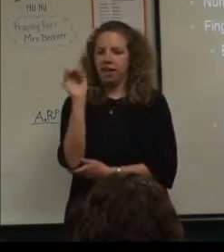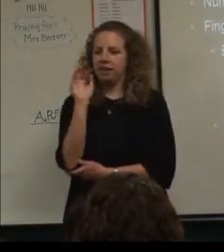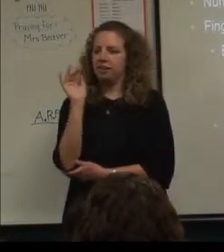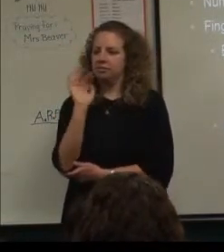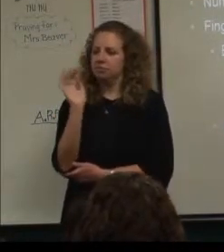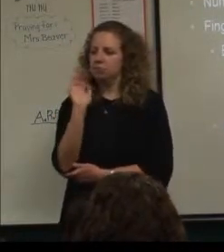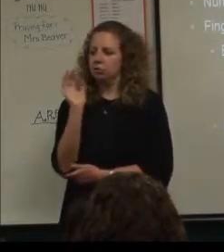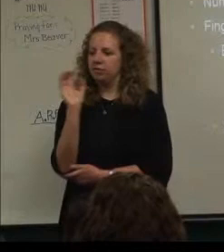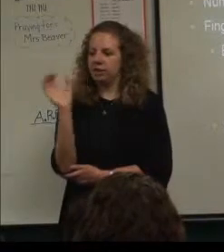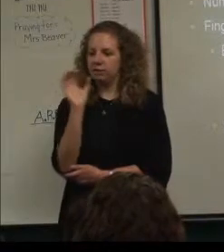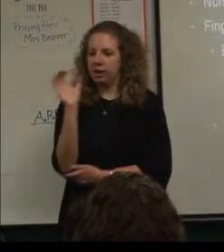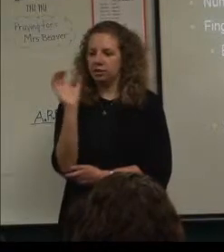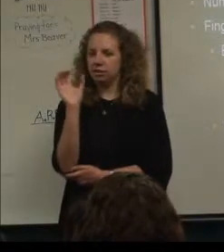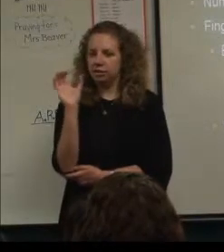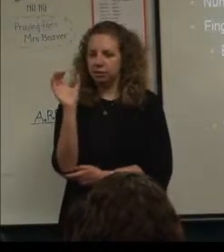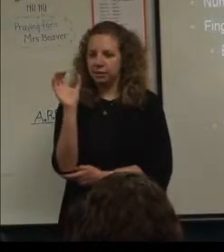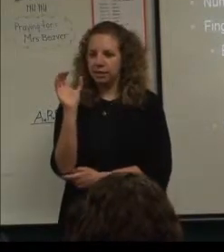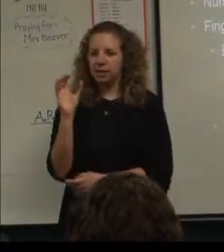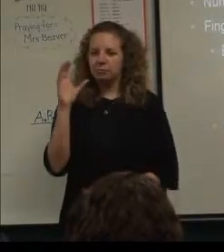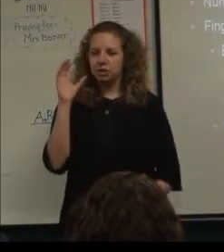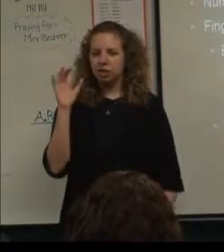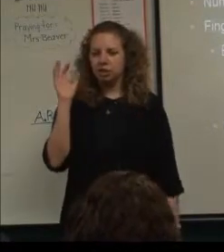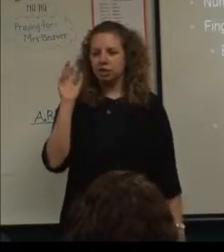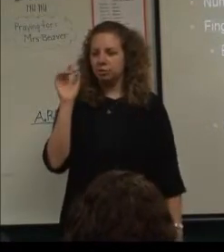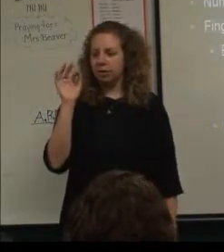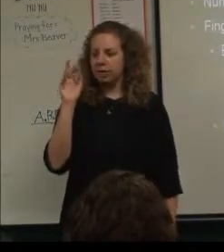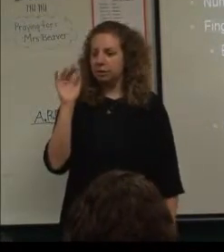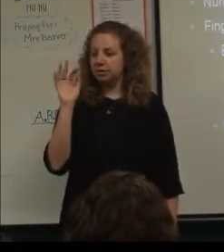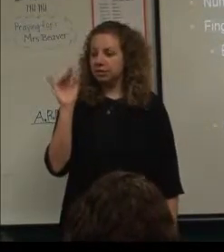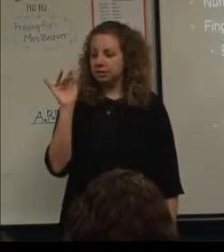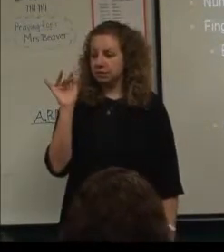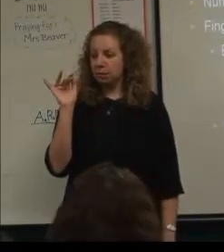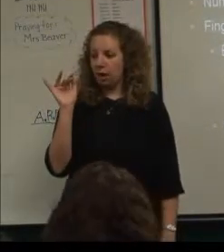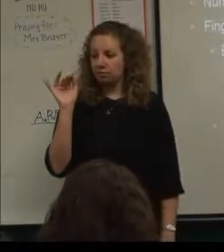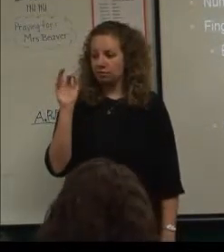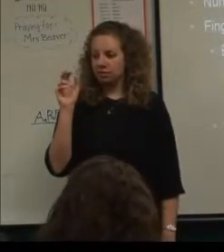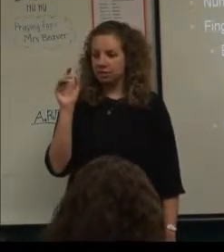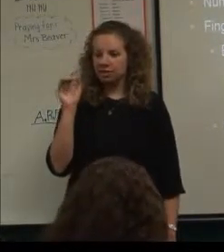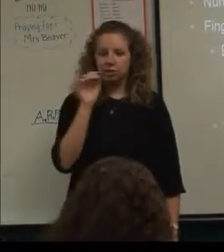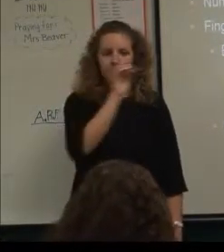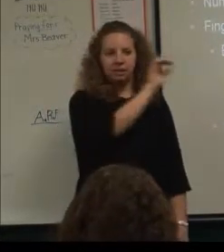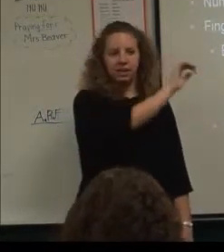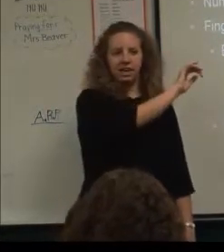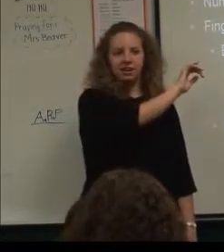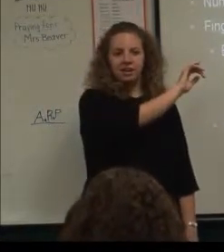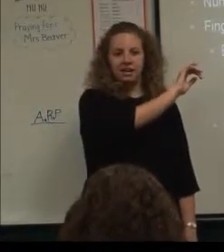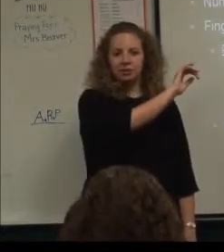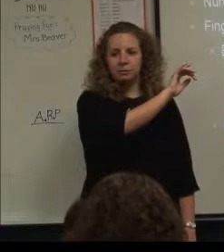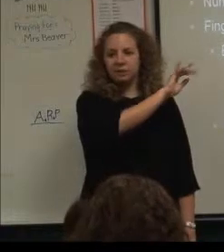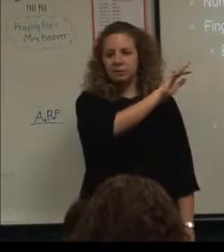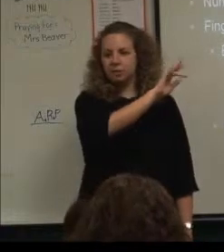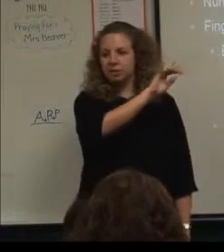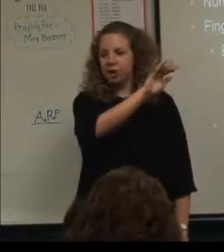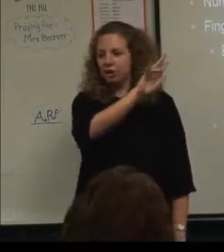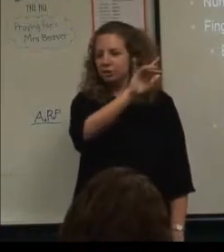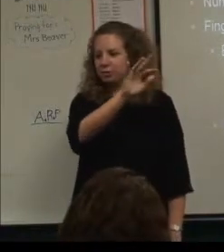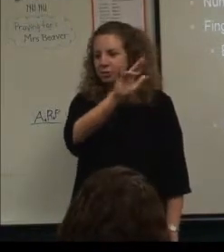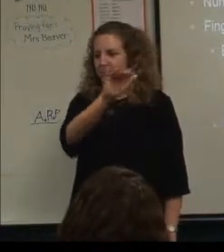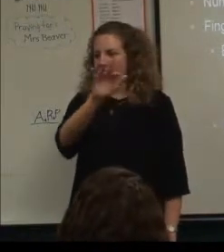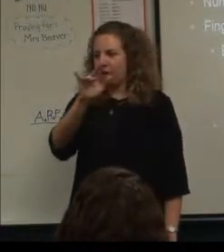like moving it around a little bit, but generally you want to keep it in the same spot. Because you don't want to like, if you're spelling something long, you don't want to be